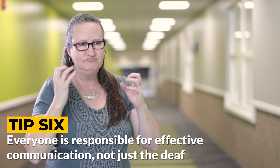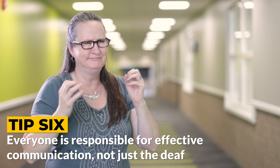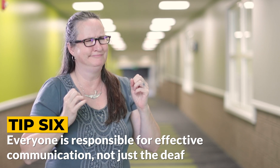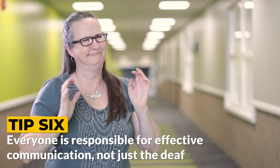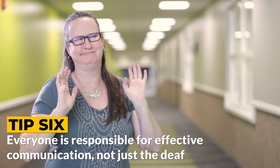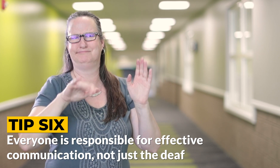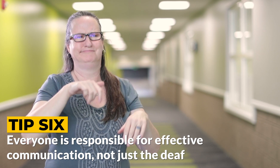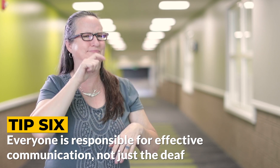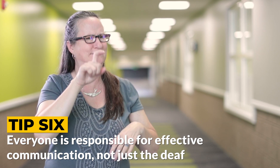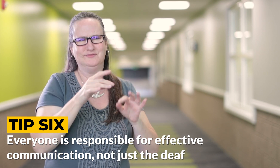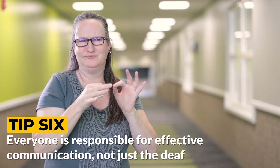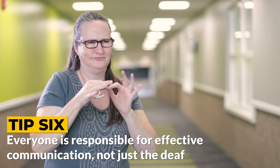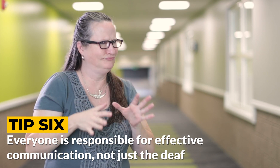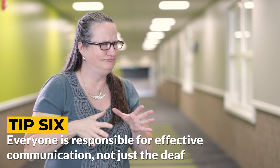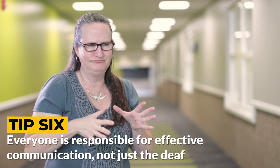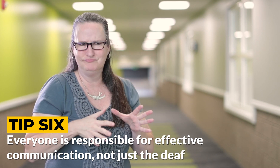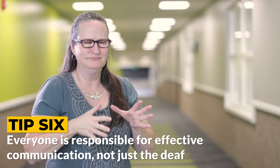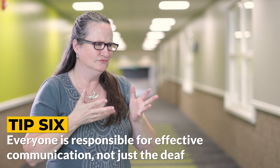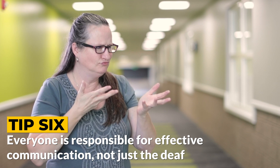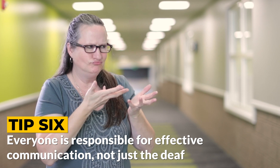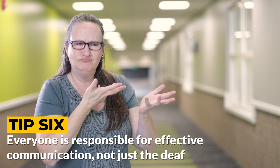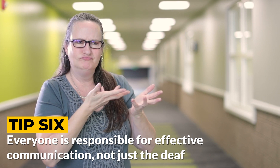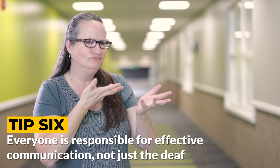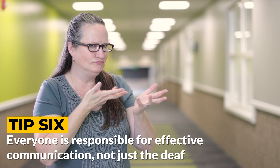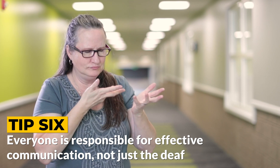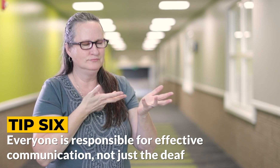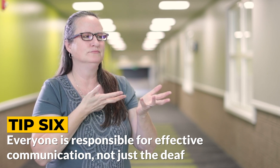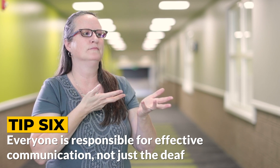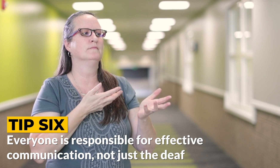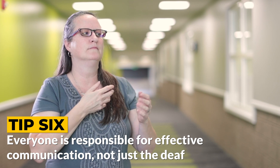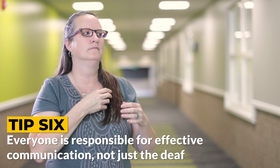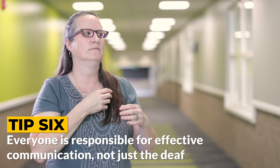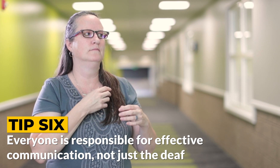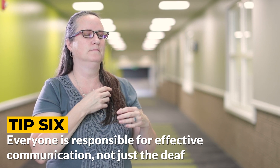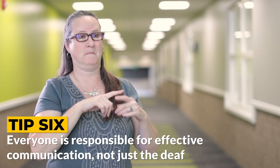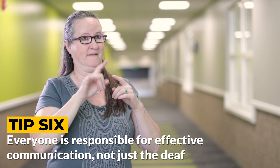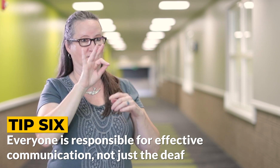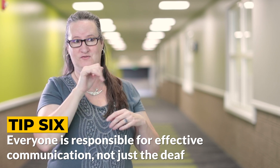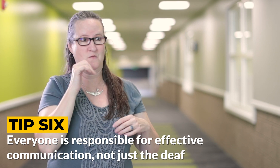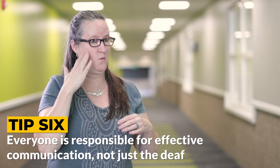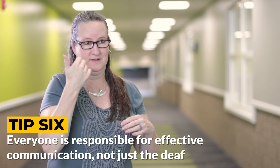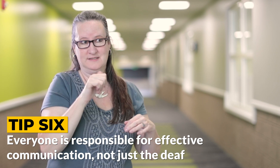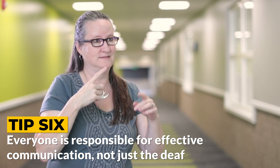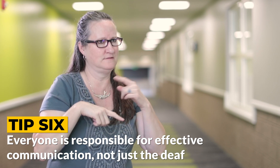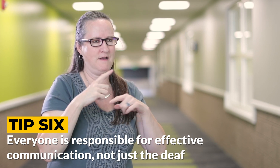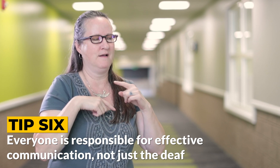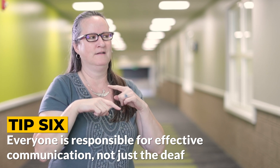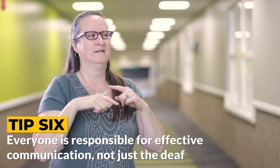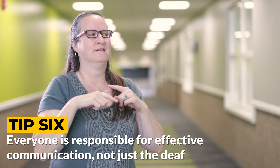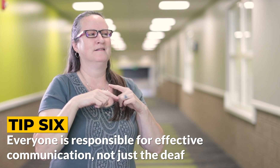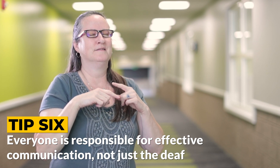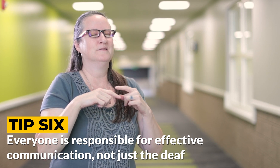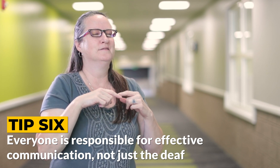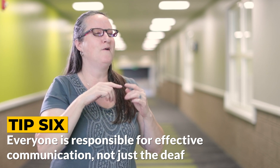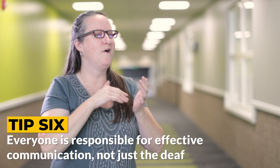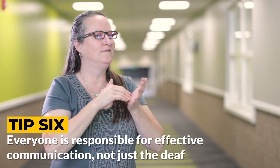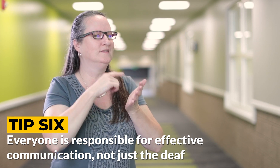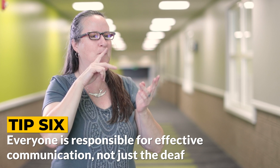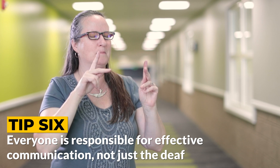communicate in ASL, then there's no need for an interpreter. We can just communicate directly. But if you don't know any sign, often people